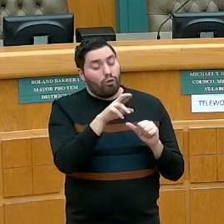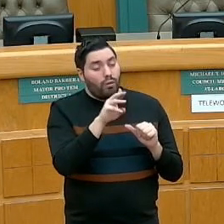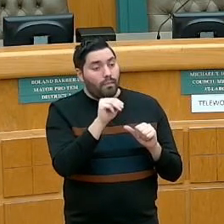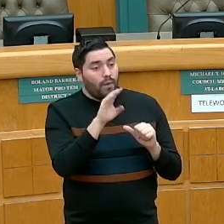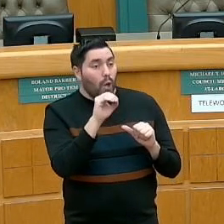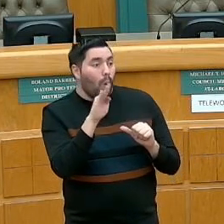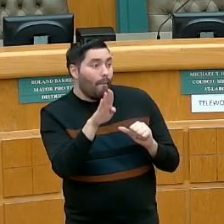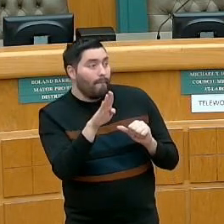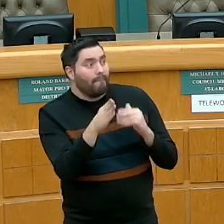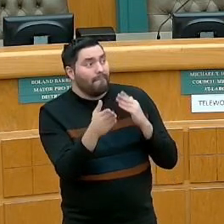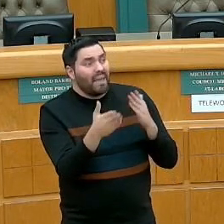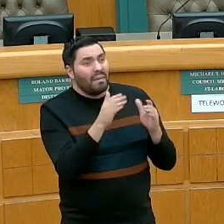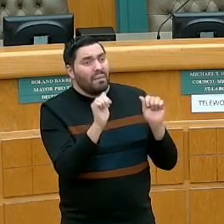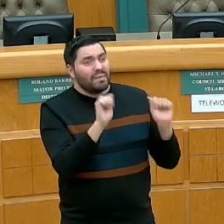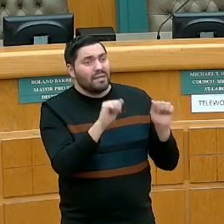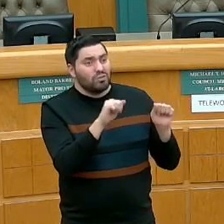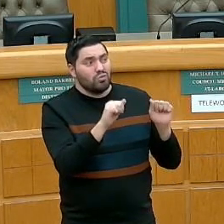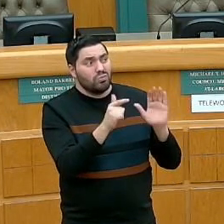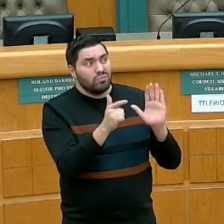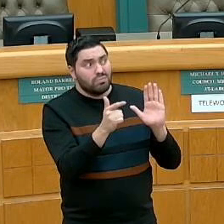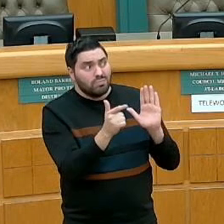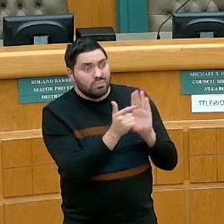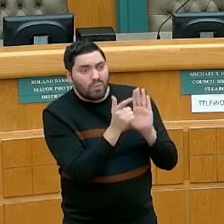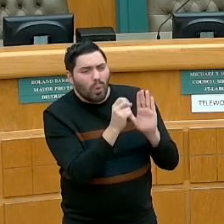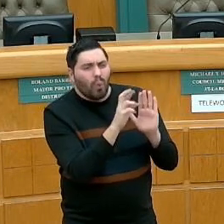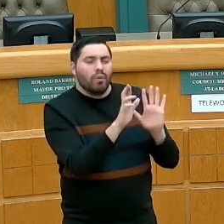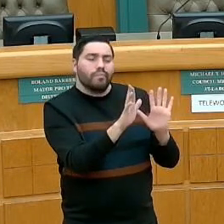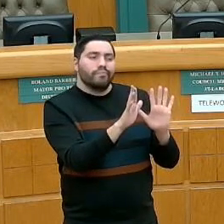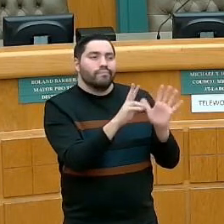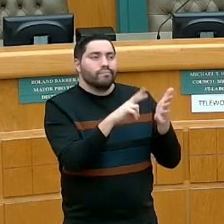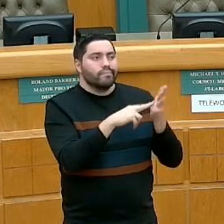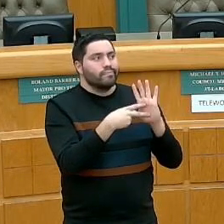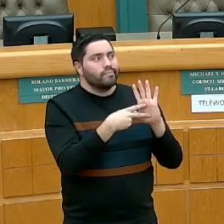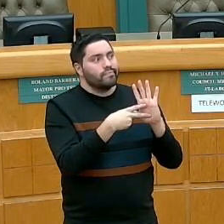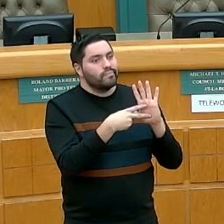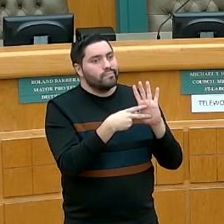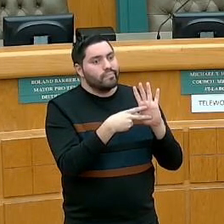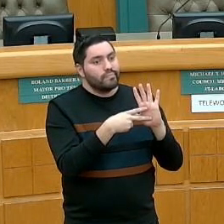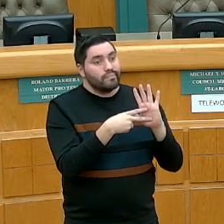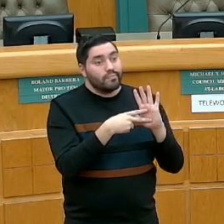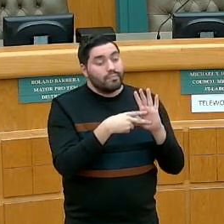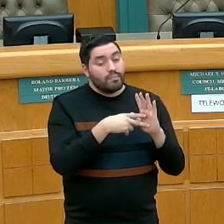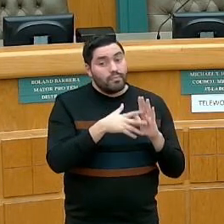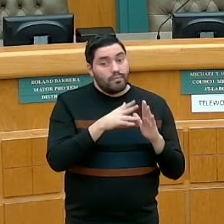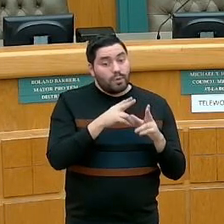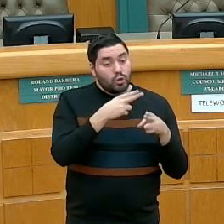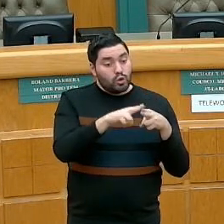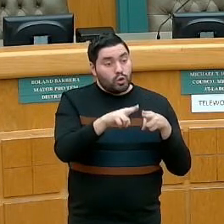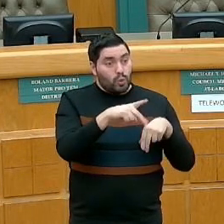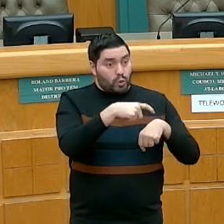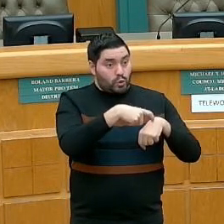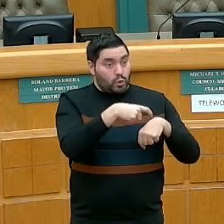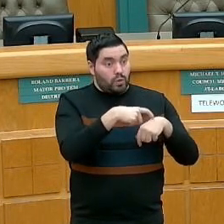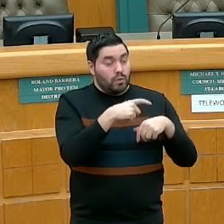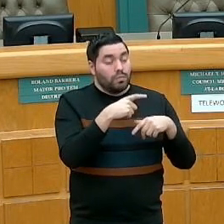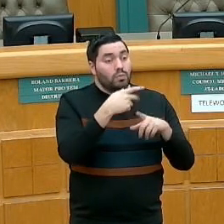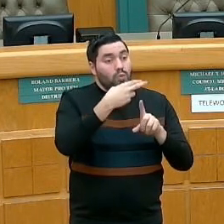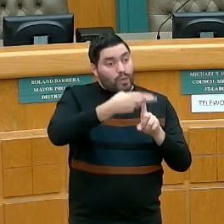potential prohibition or I guess you can call it prohibition on short-term rentals for